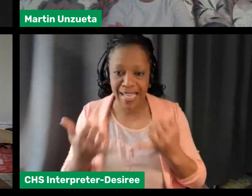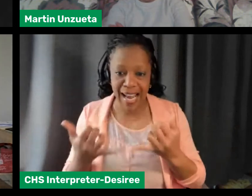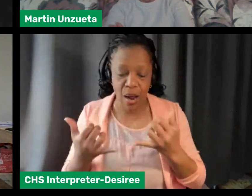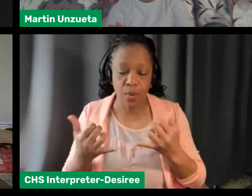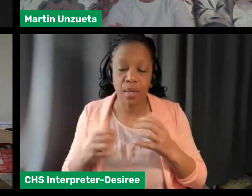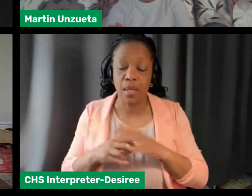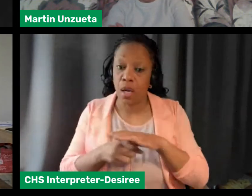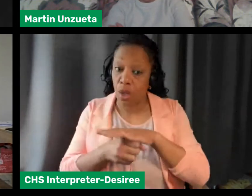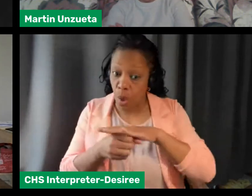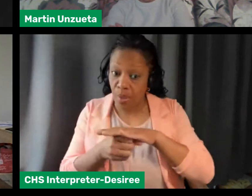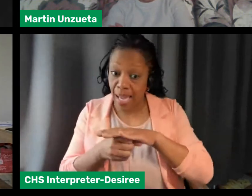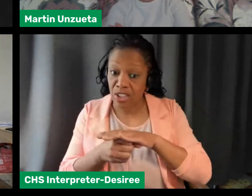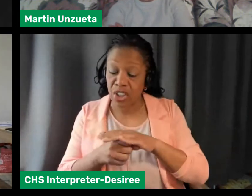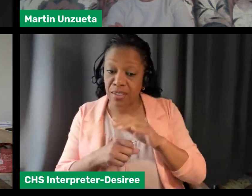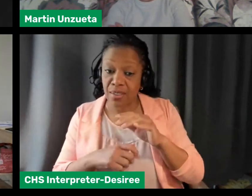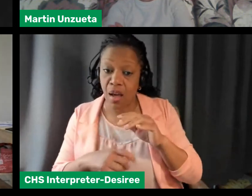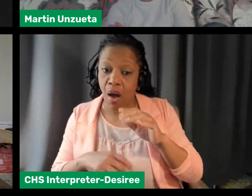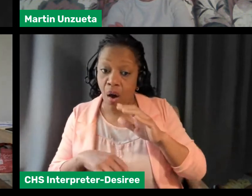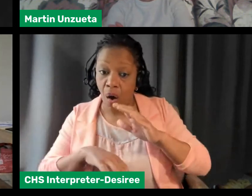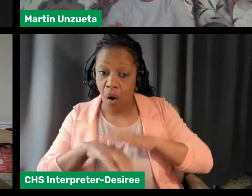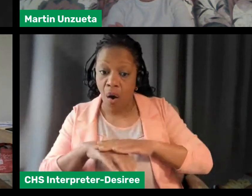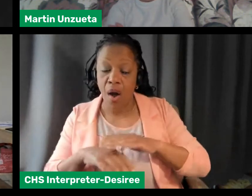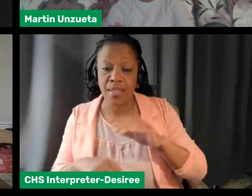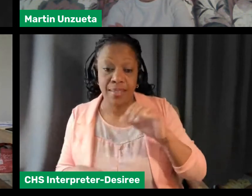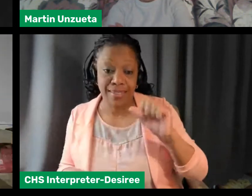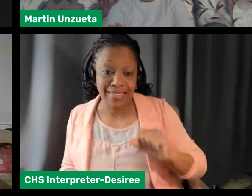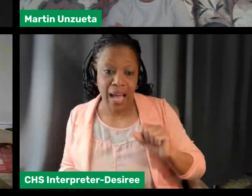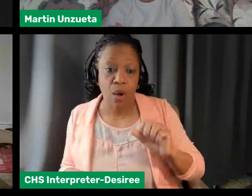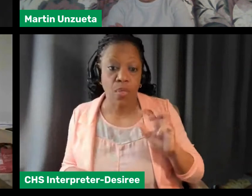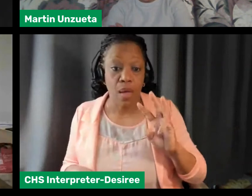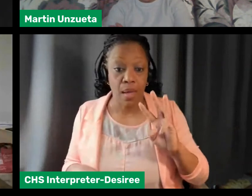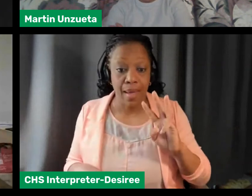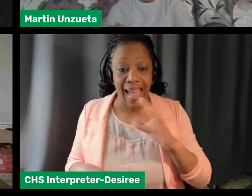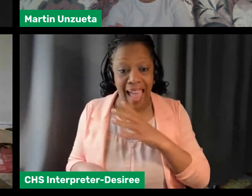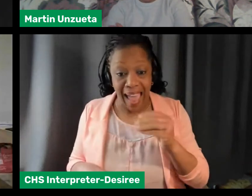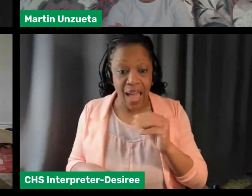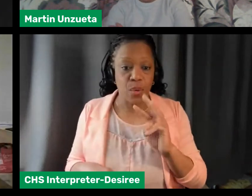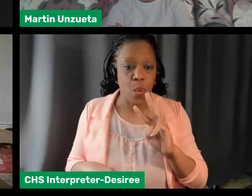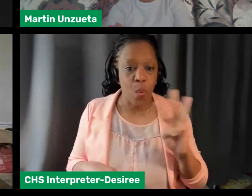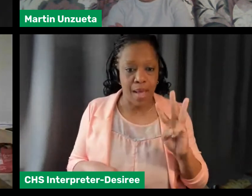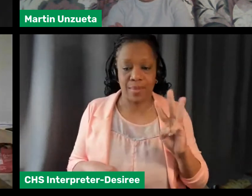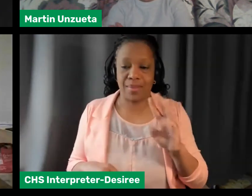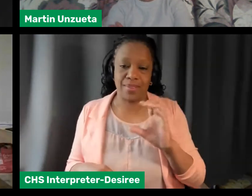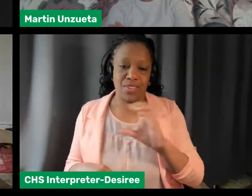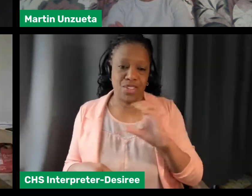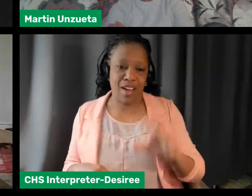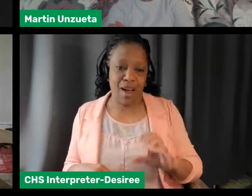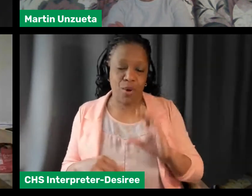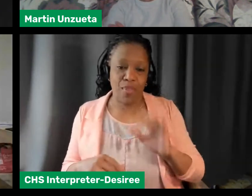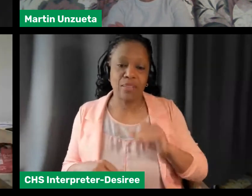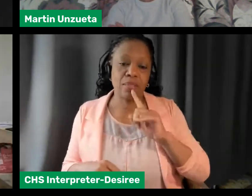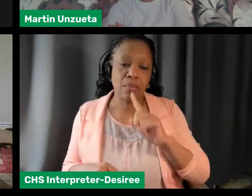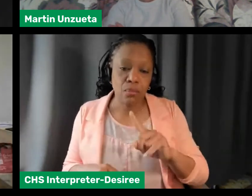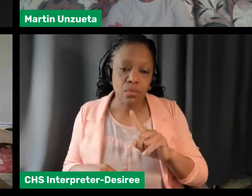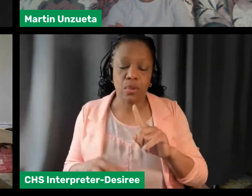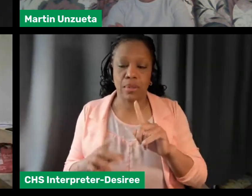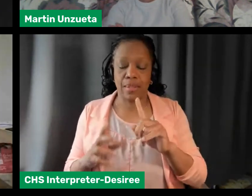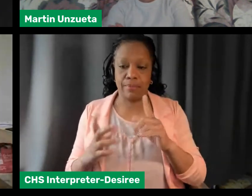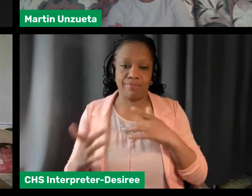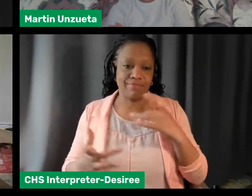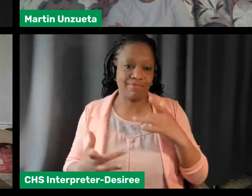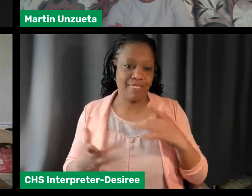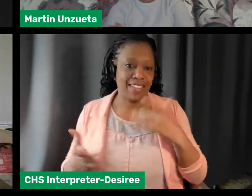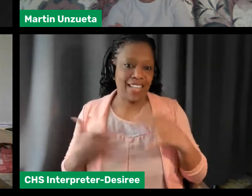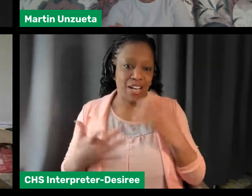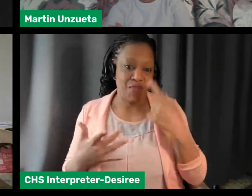on the west side and on the south side, so that's really exciting for us. So I thought I'd share that ChiFresh update,